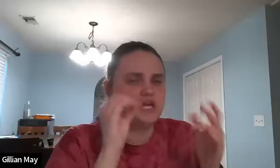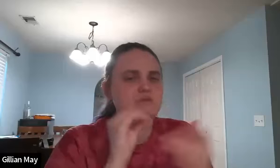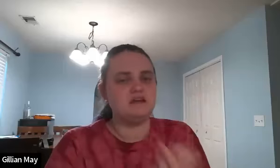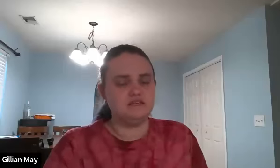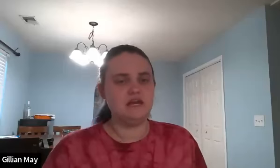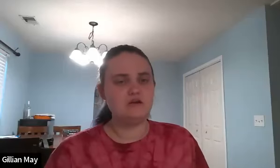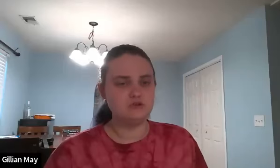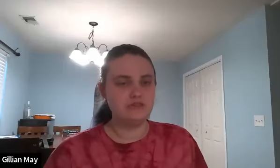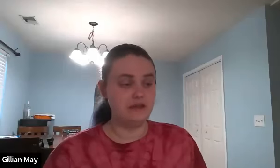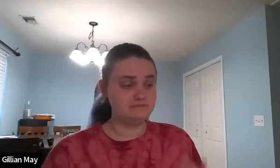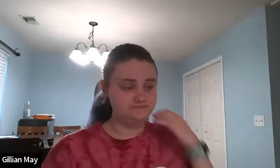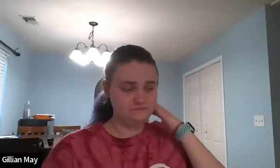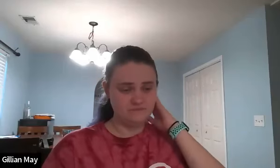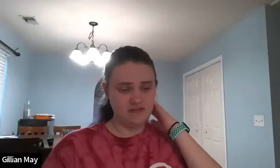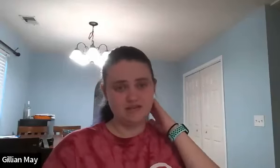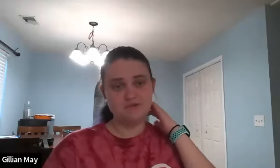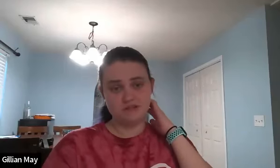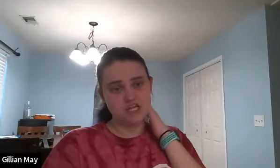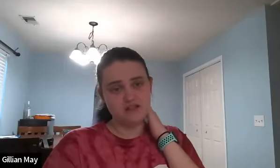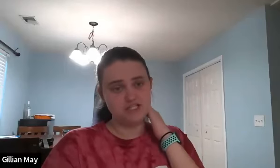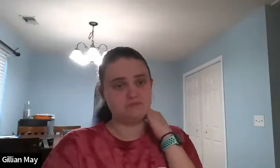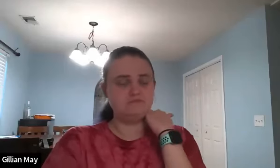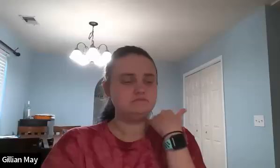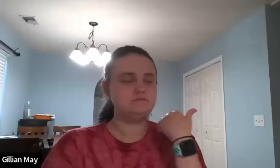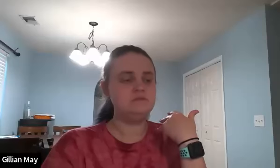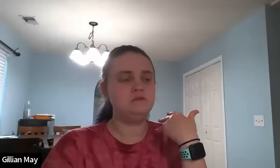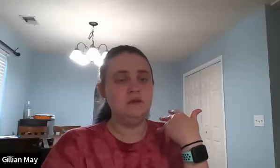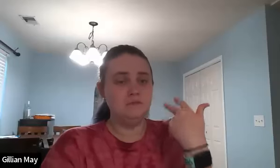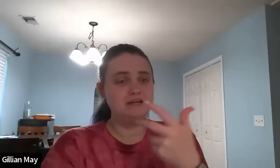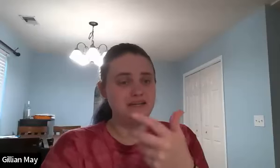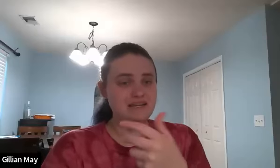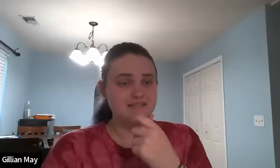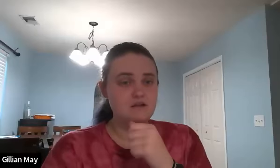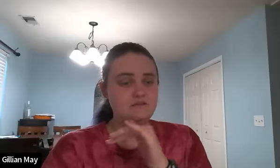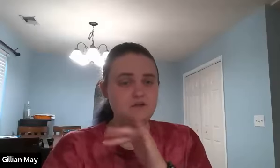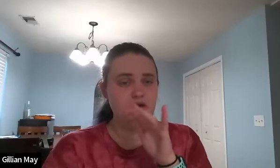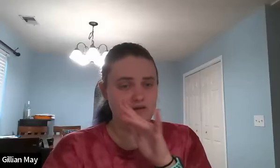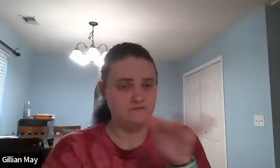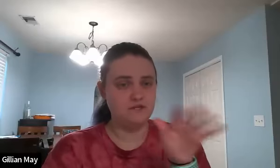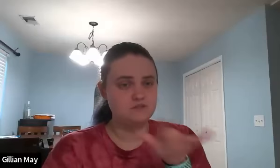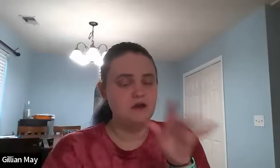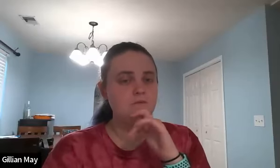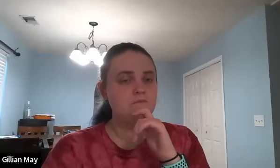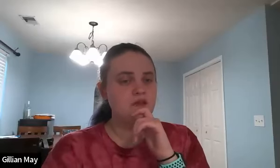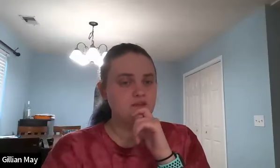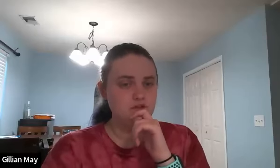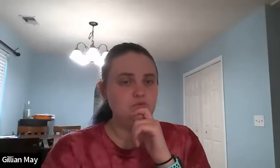shapes, acting it out sort of thing? It can be really challenging. But in ASL, if you know how to finger spell, you